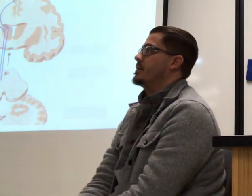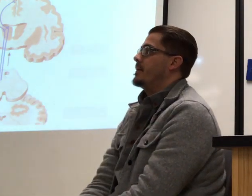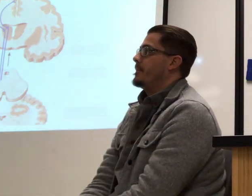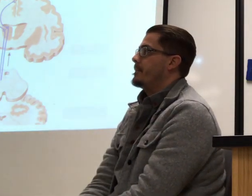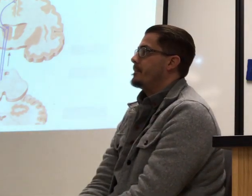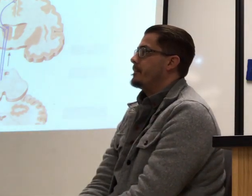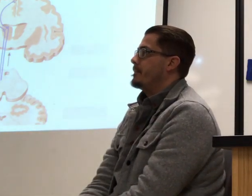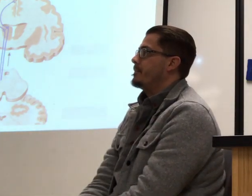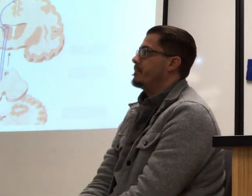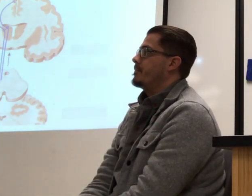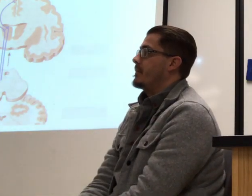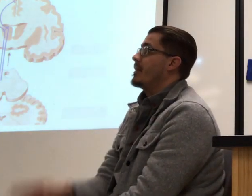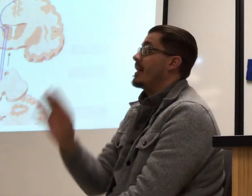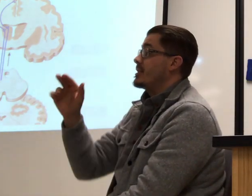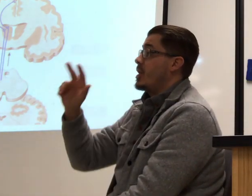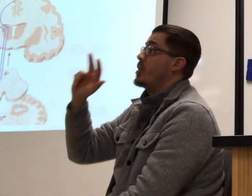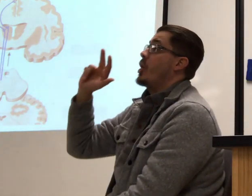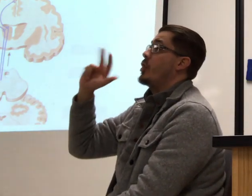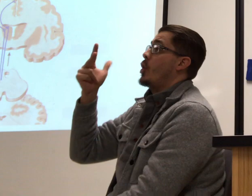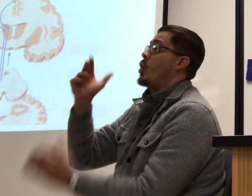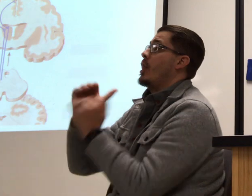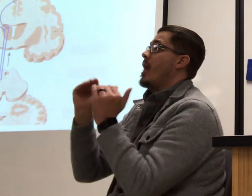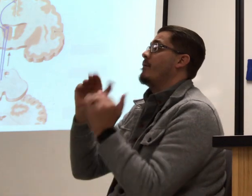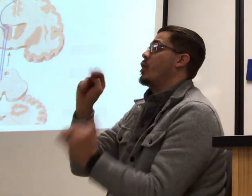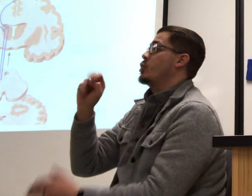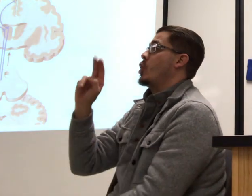So then you get to the third order neuron.